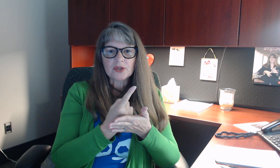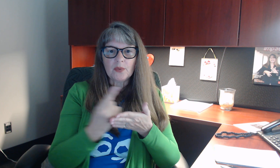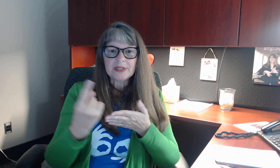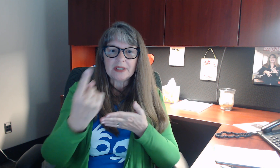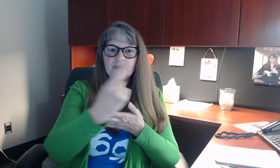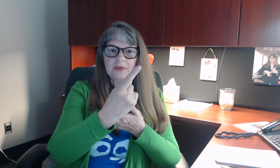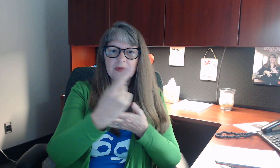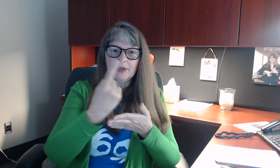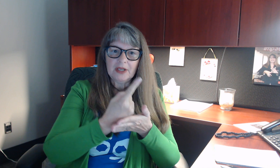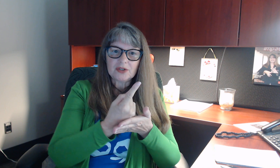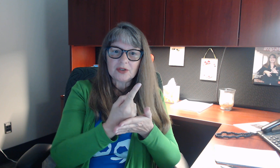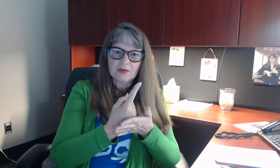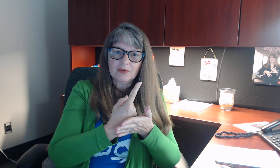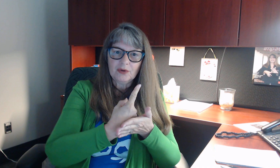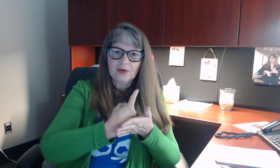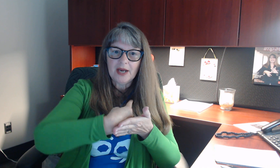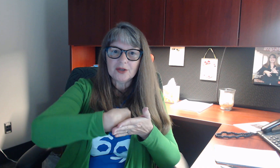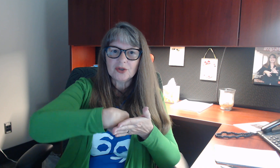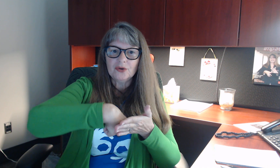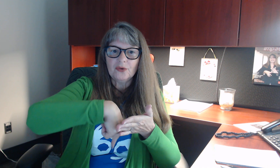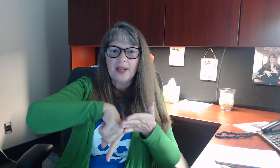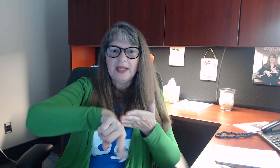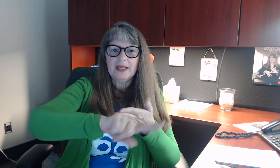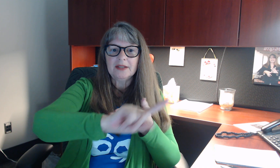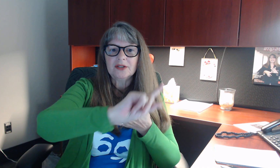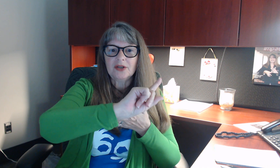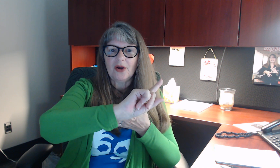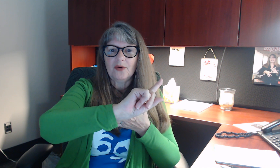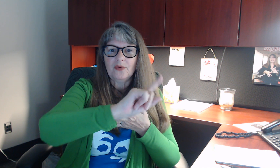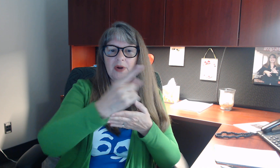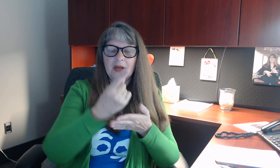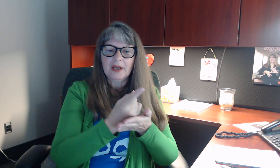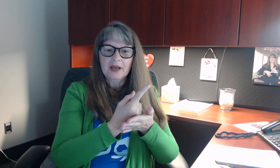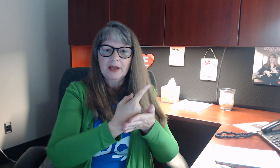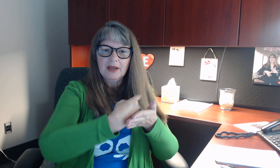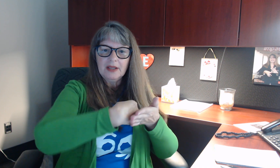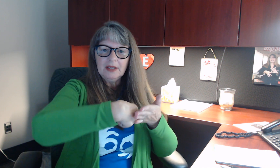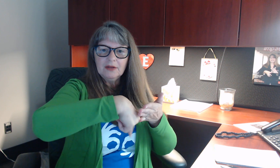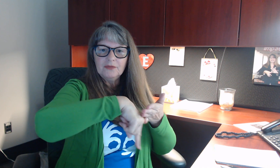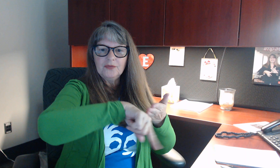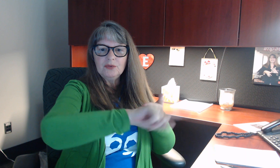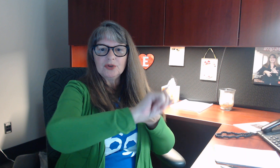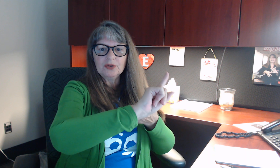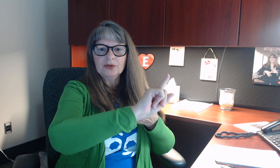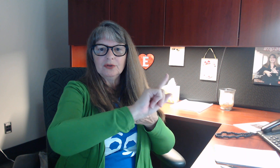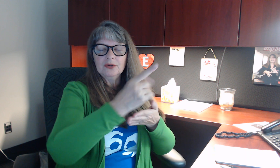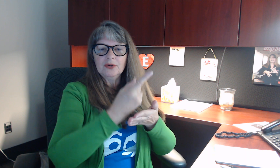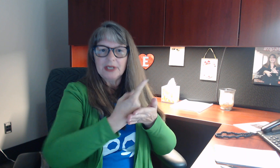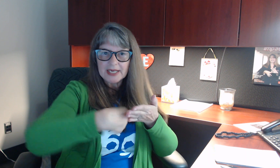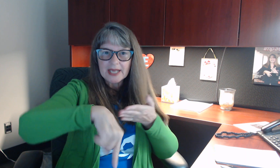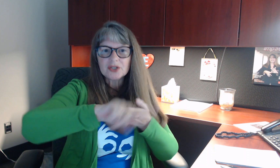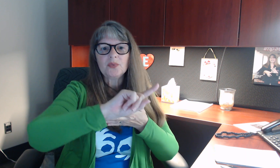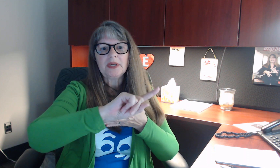instead of, it's, you kind of turn your hand to go in the future. Next week.